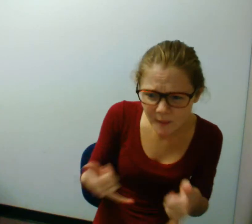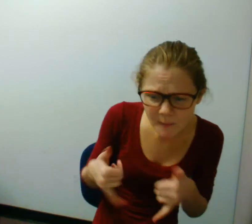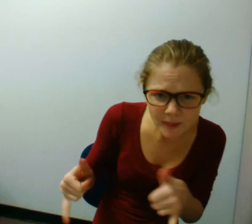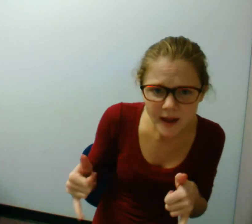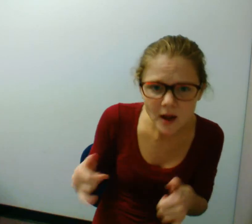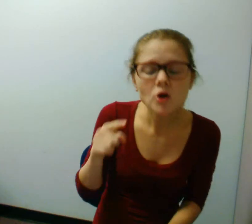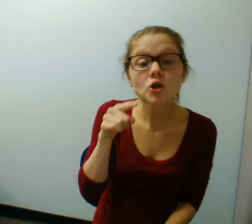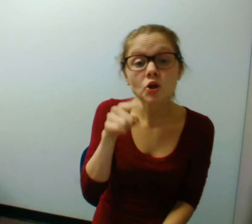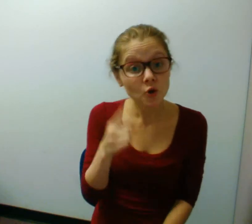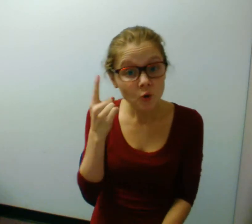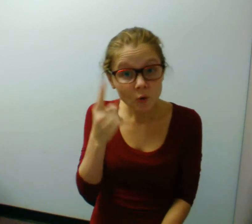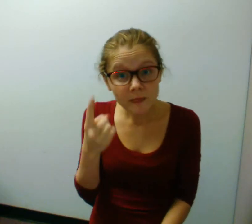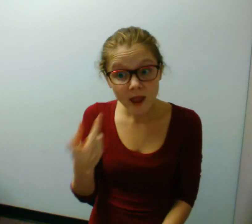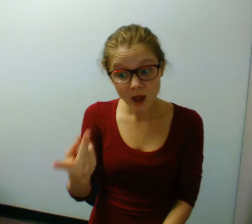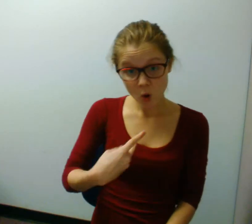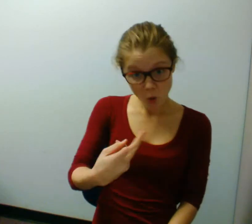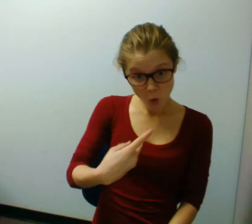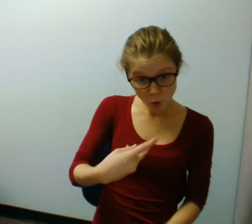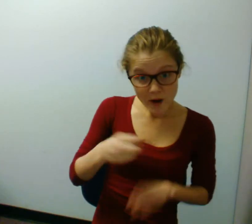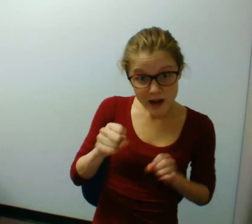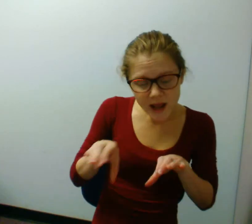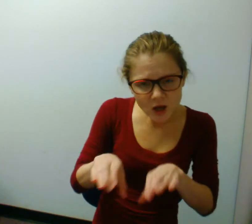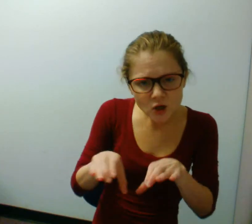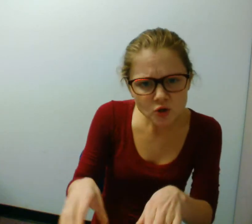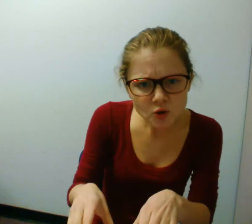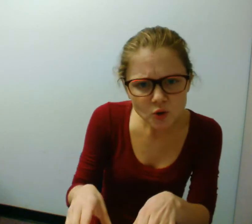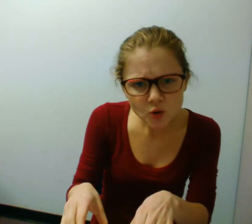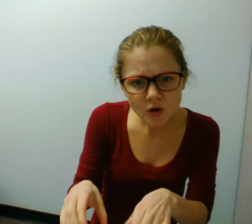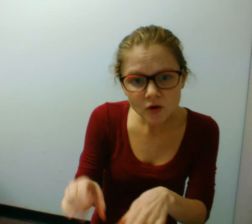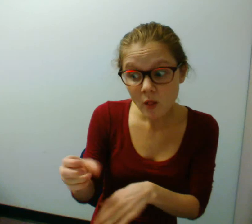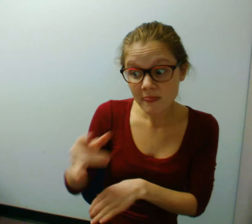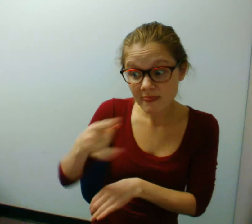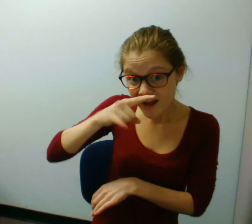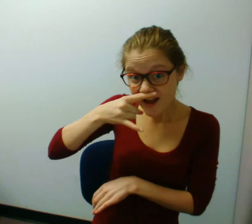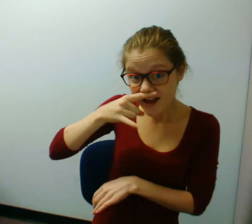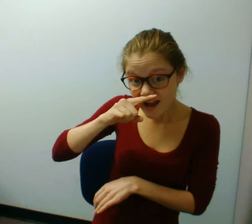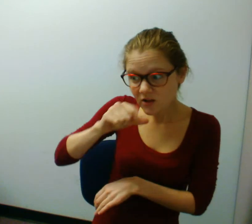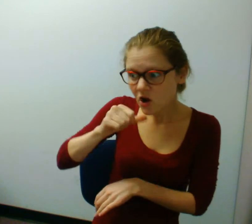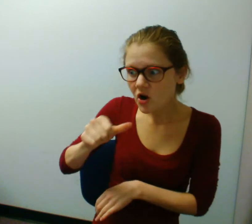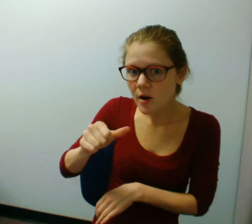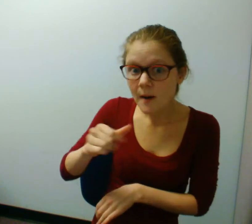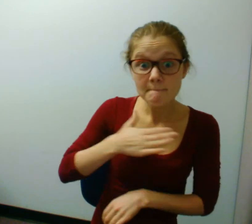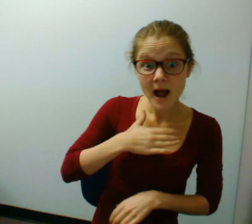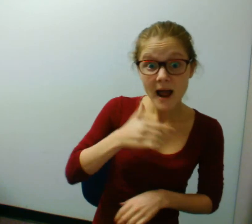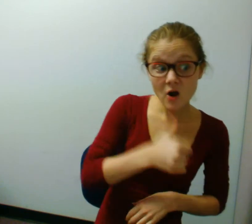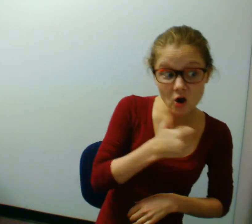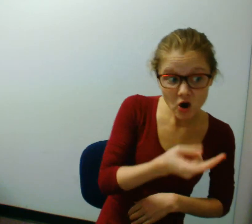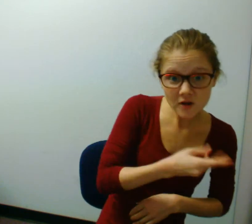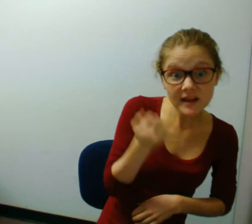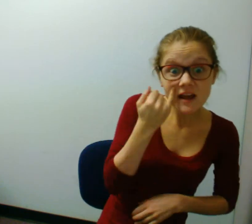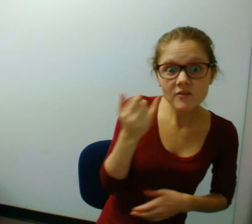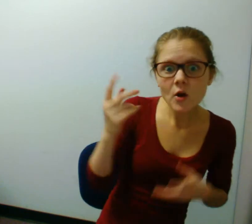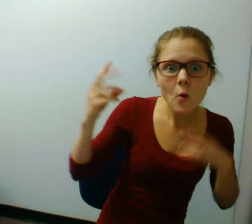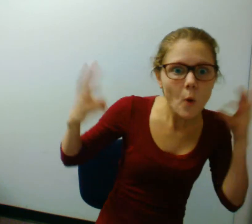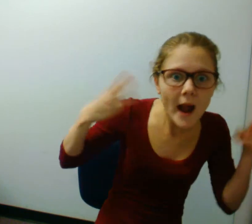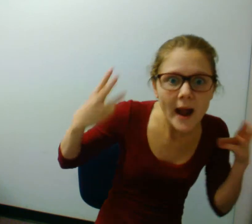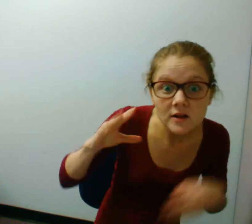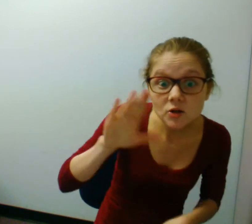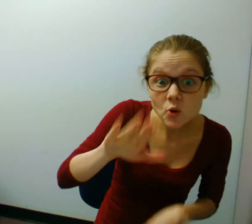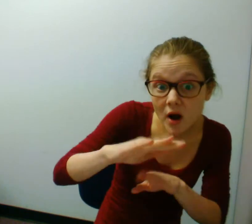that we should do so that my girls, if they're being wild at your house, or if your